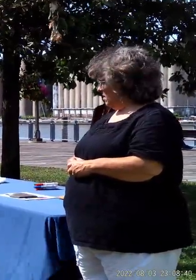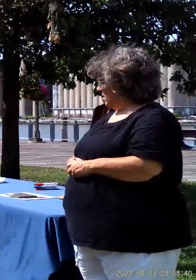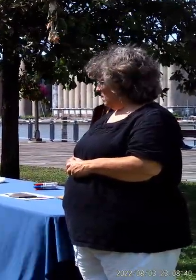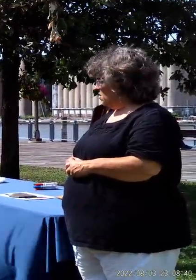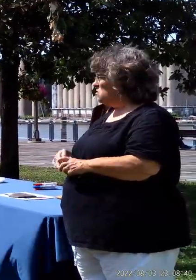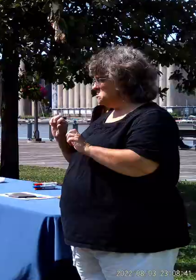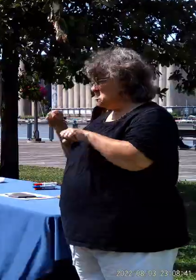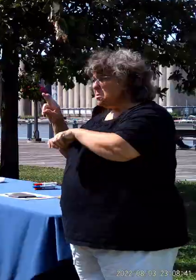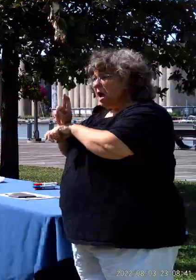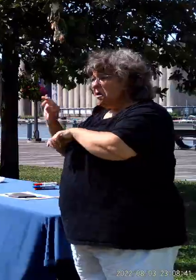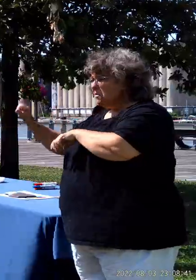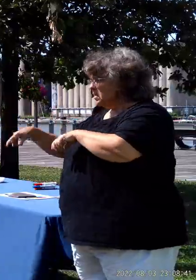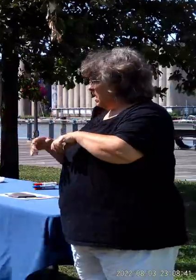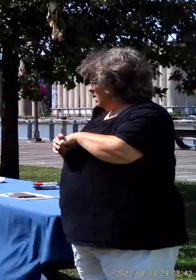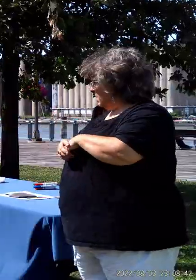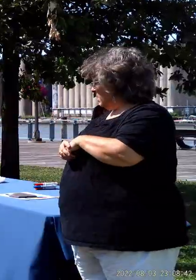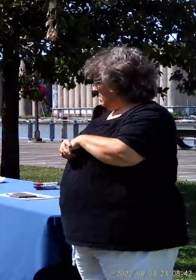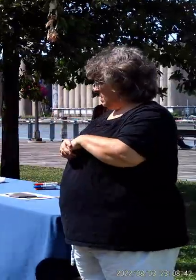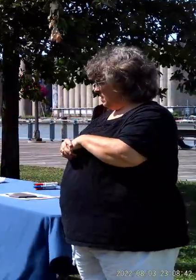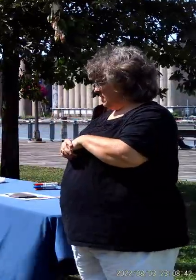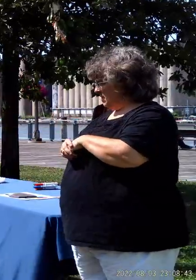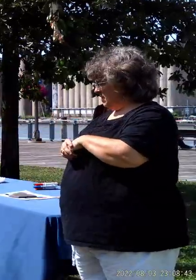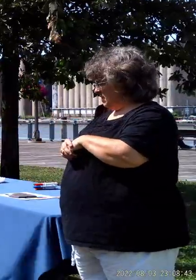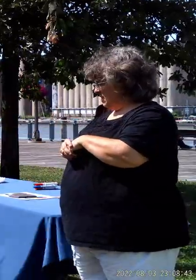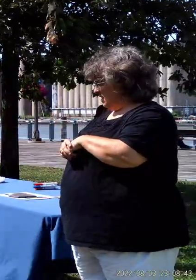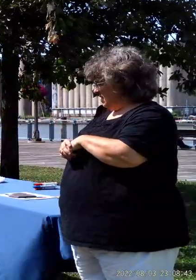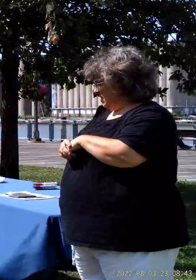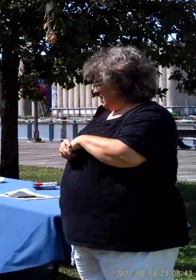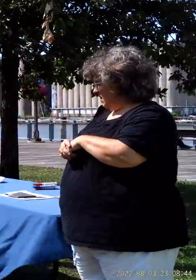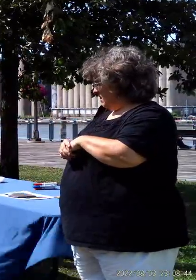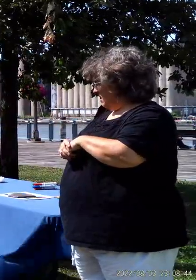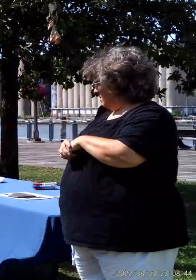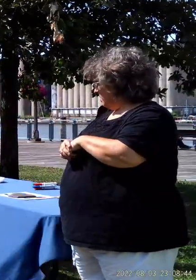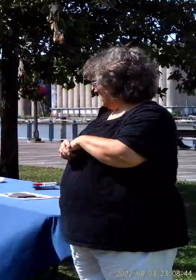girls, all right.